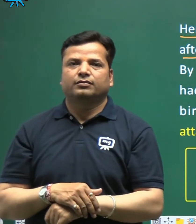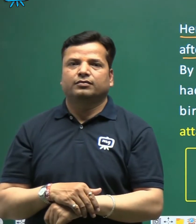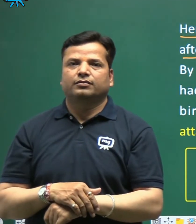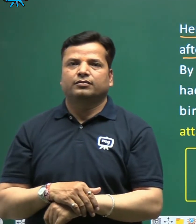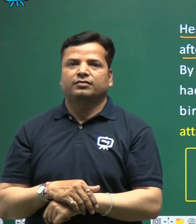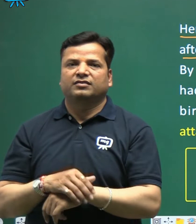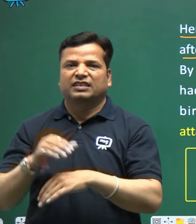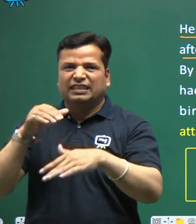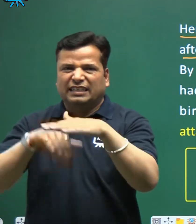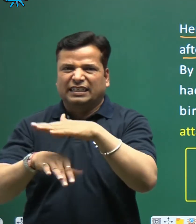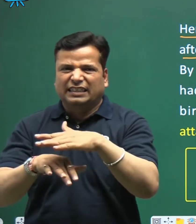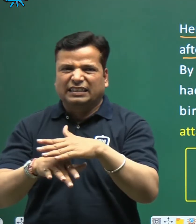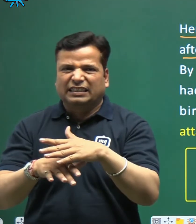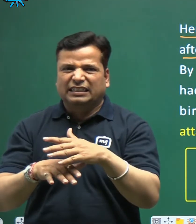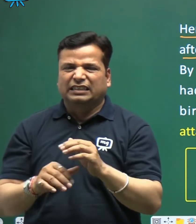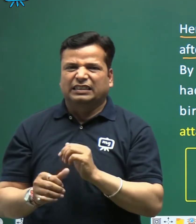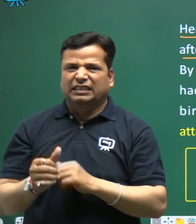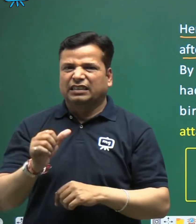in the sewage.